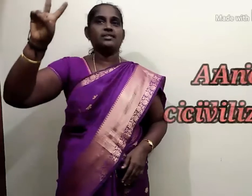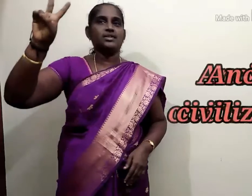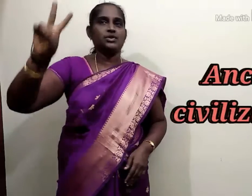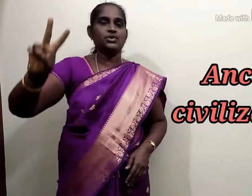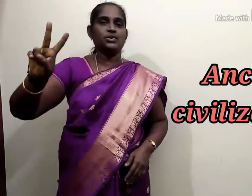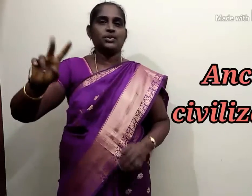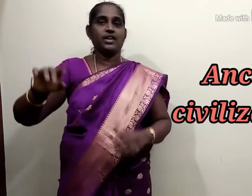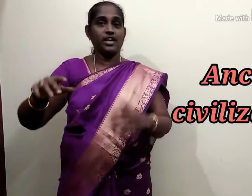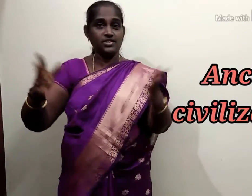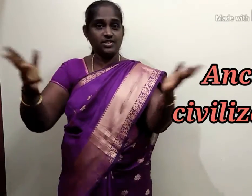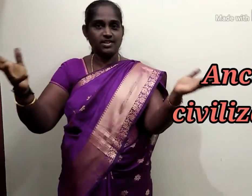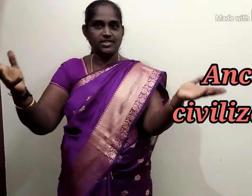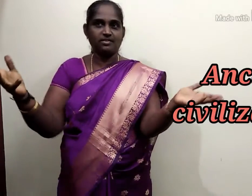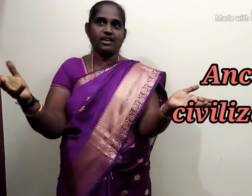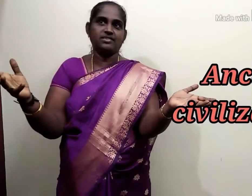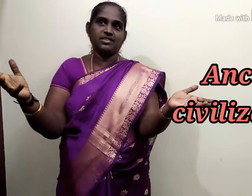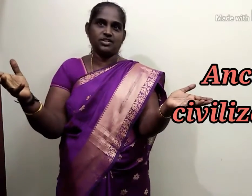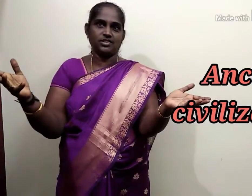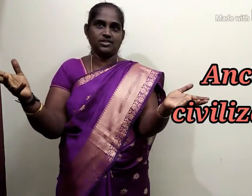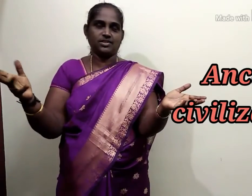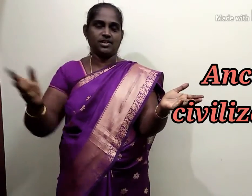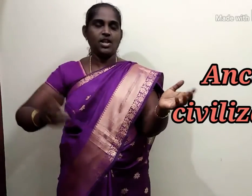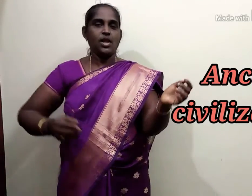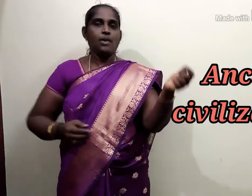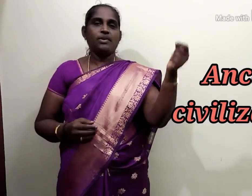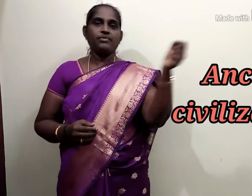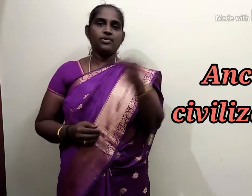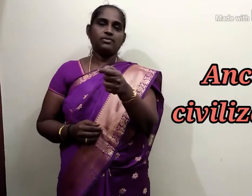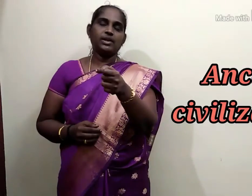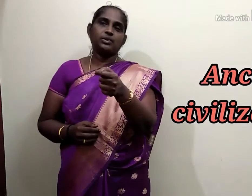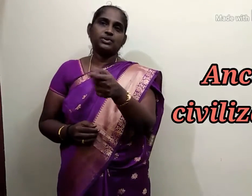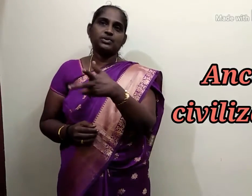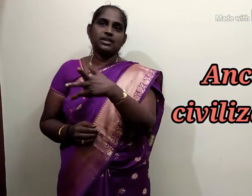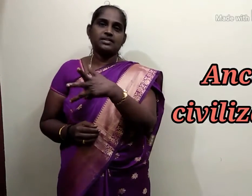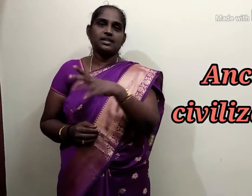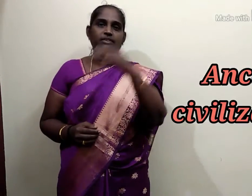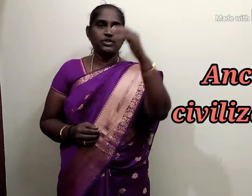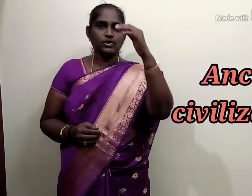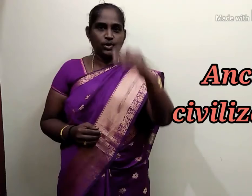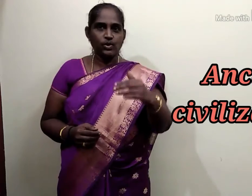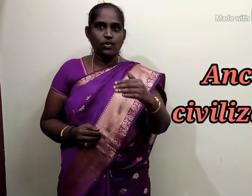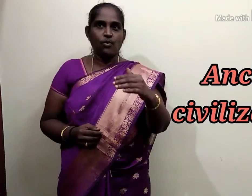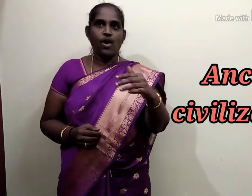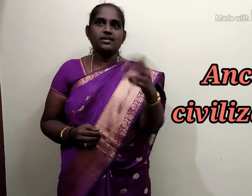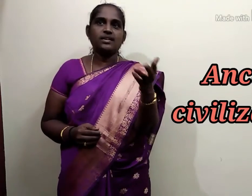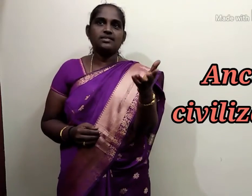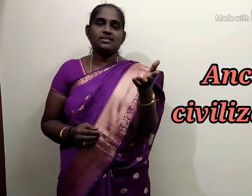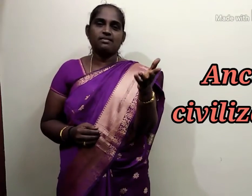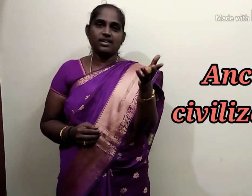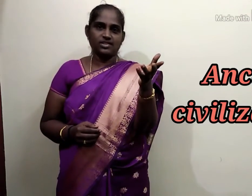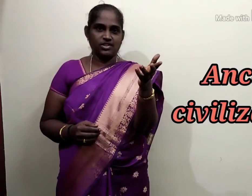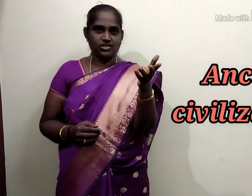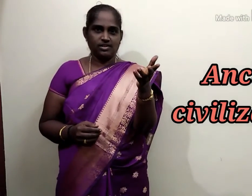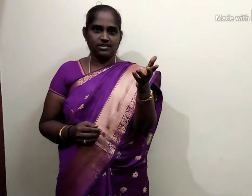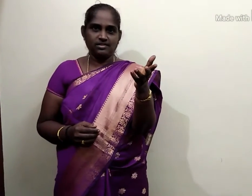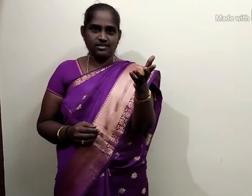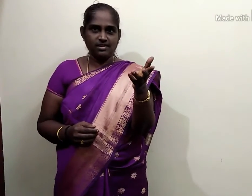lesson 2, Ancient Civilizations. Before we go through the lesson, we should know what is civilization, isn't